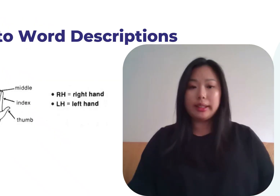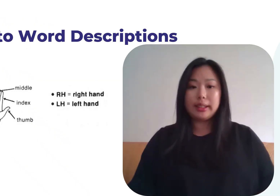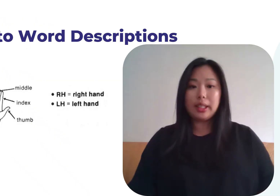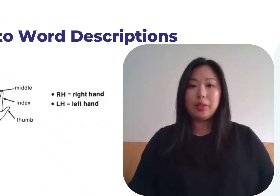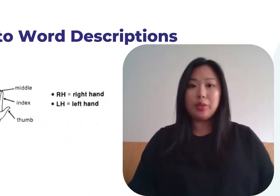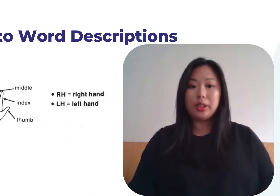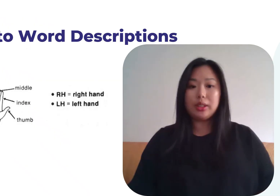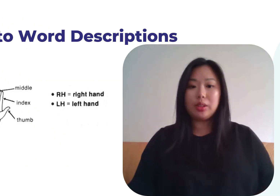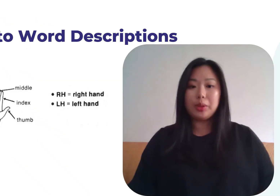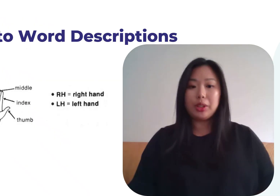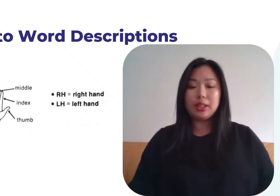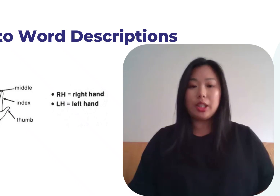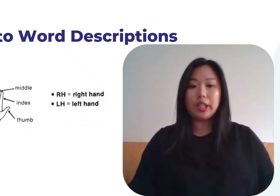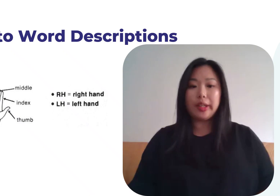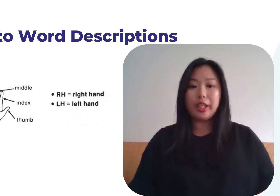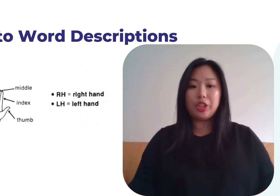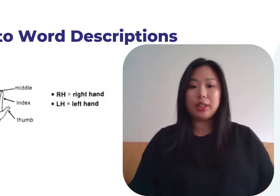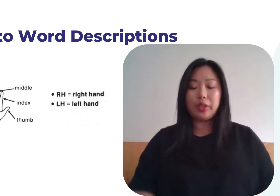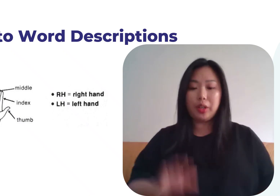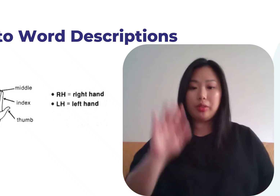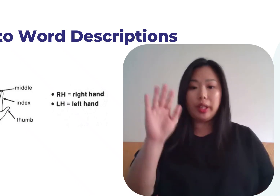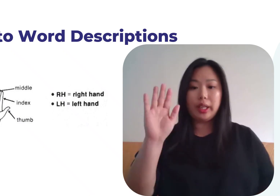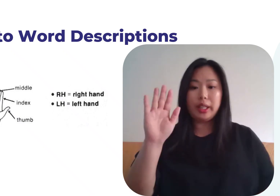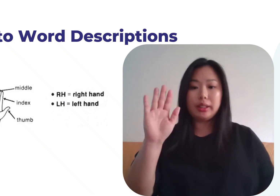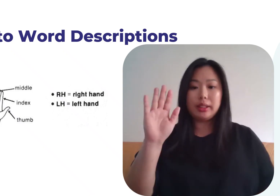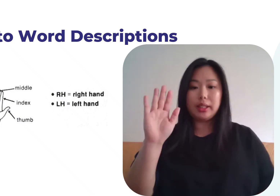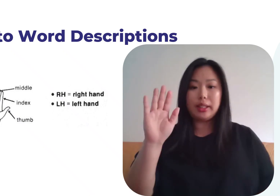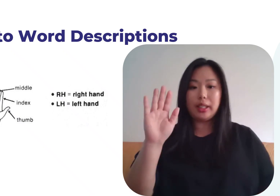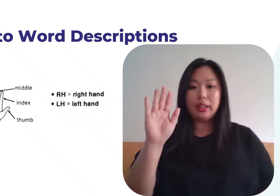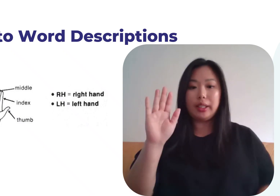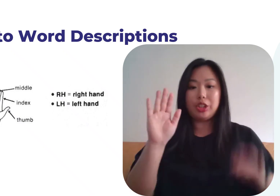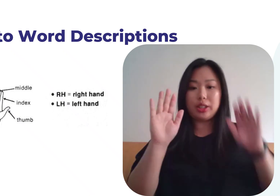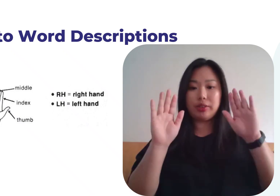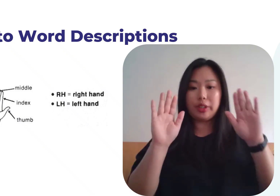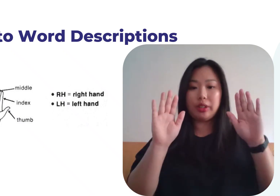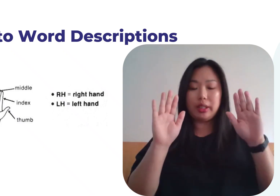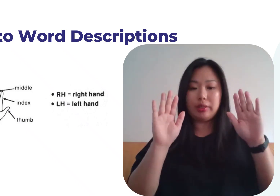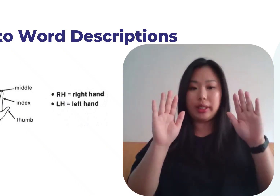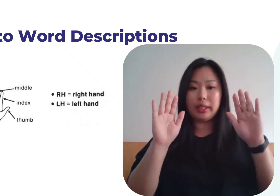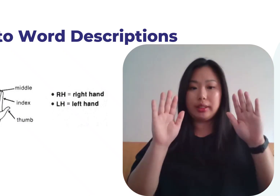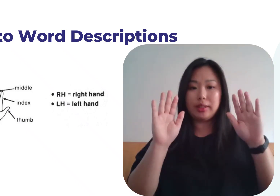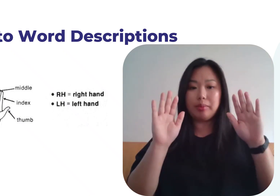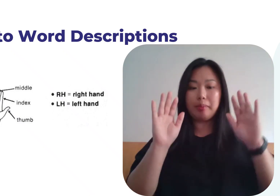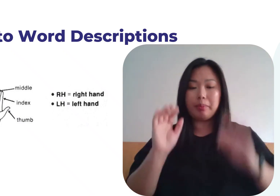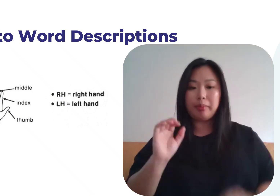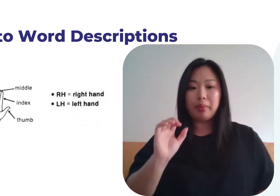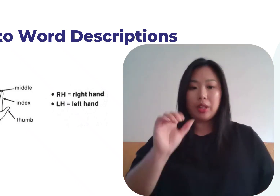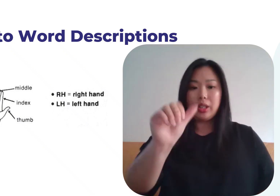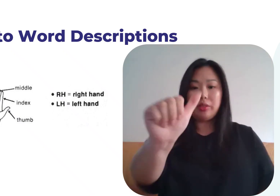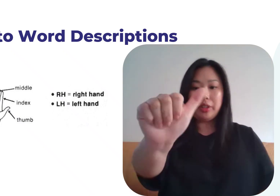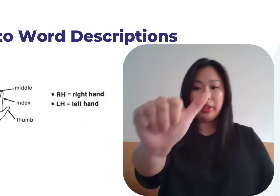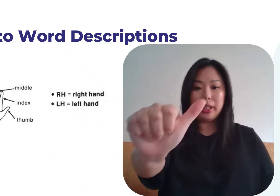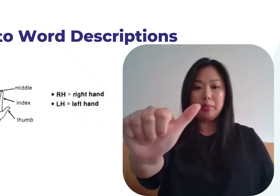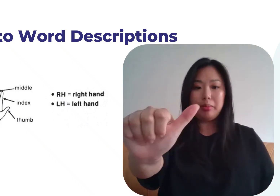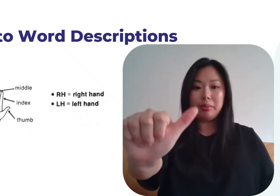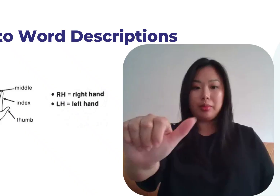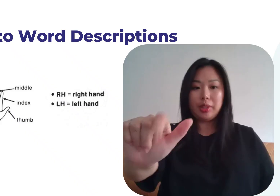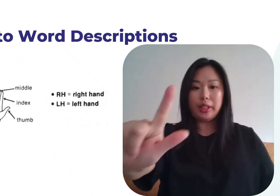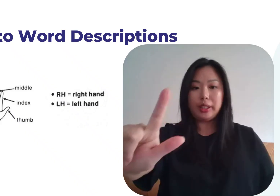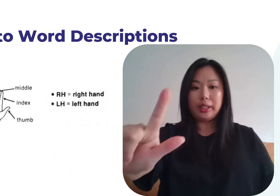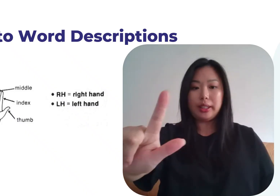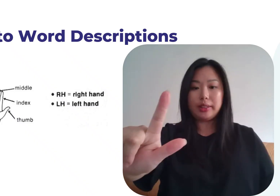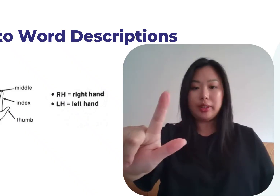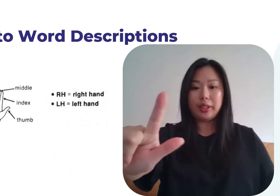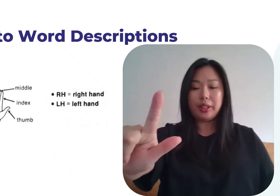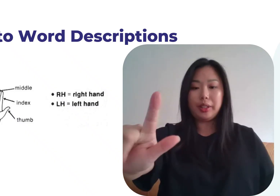In the sign word descriptions, RH is for your right hand and LH is for your left hand. You have your thumb,